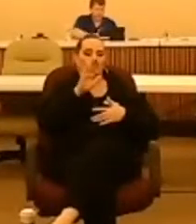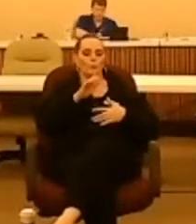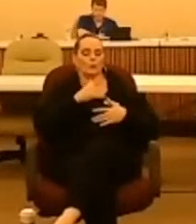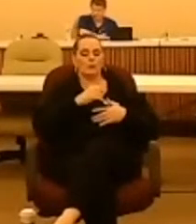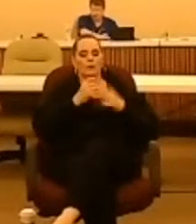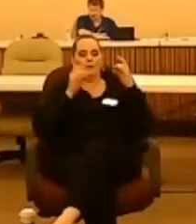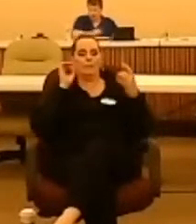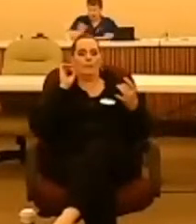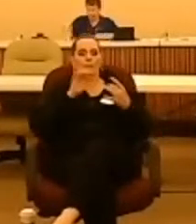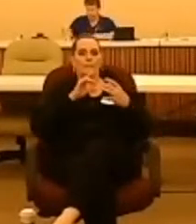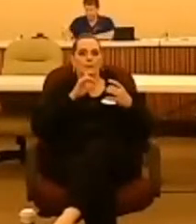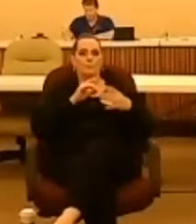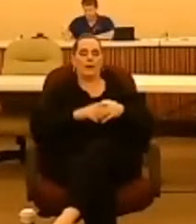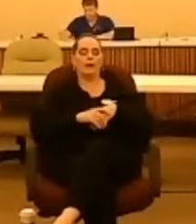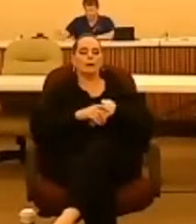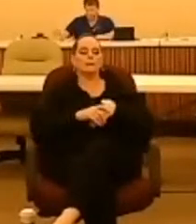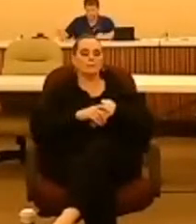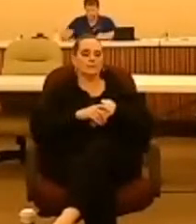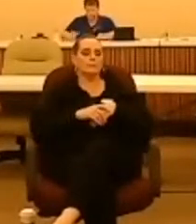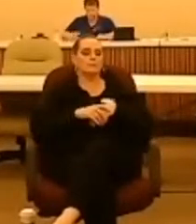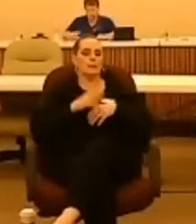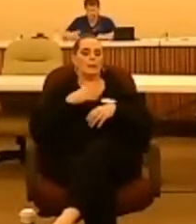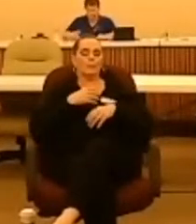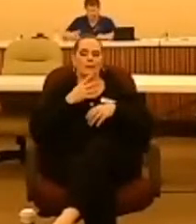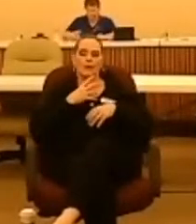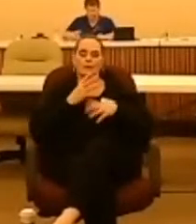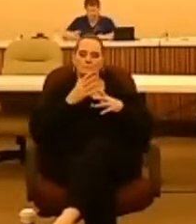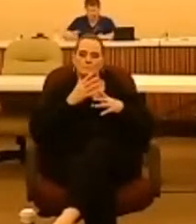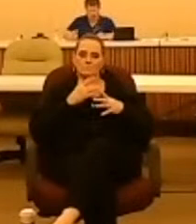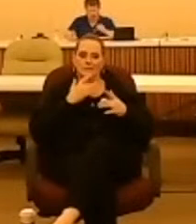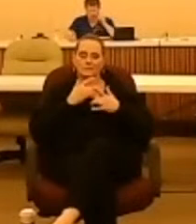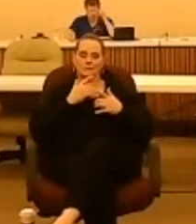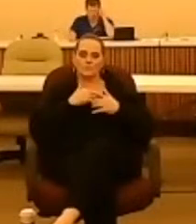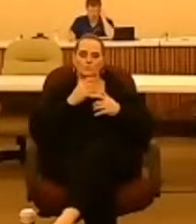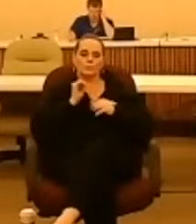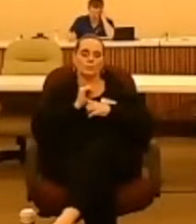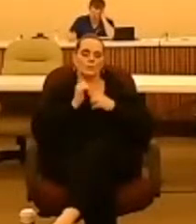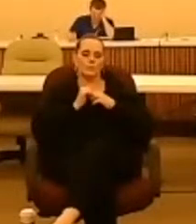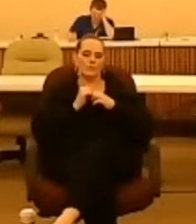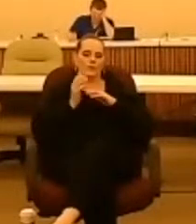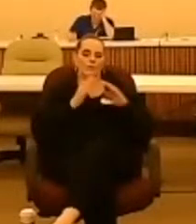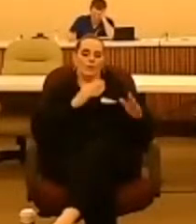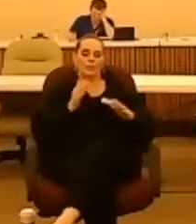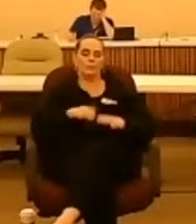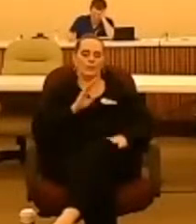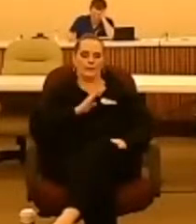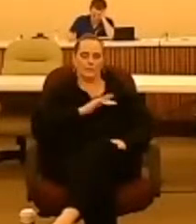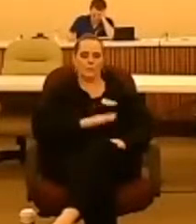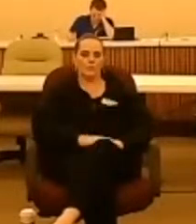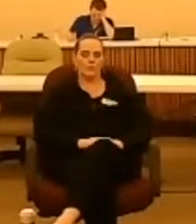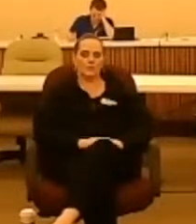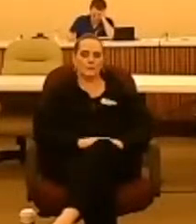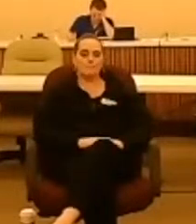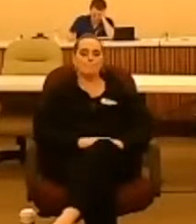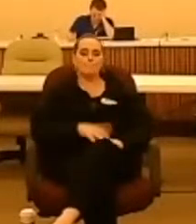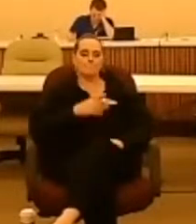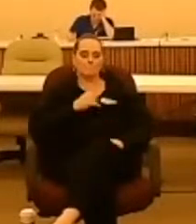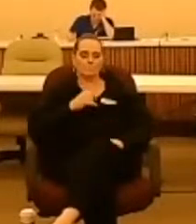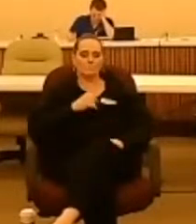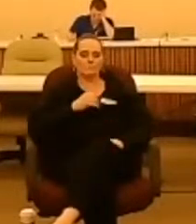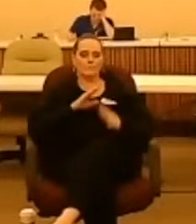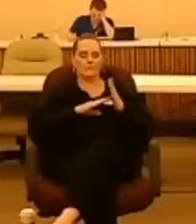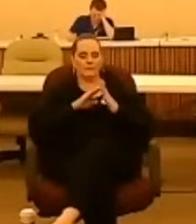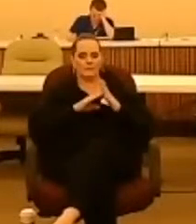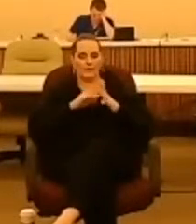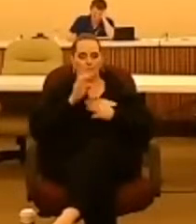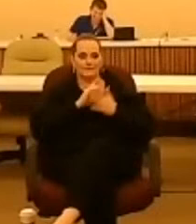feedback along the last couple meetings, and we definitely look forward to working with the planning board and getting the full development designed and